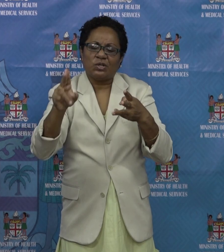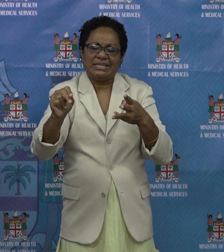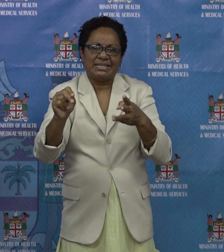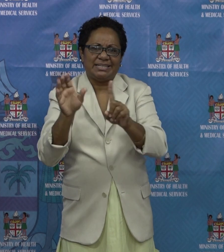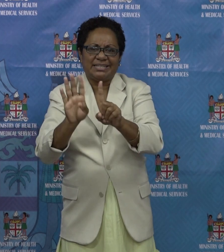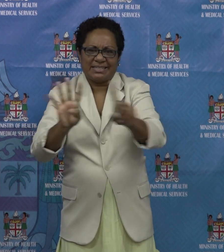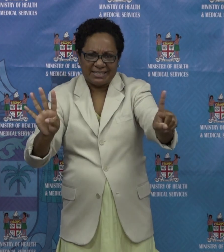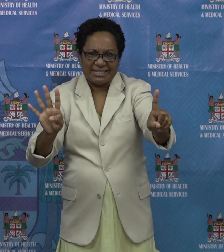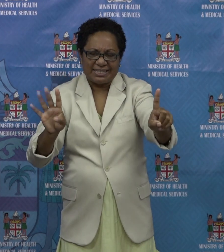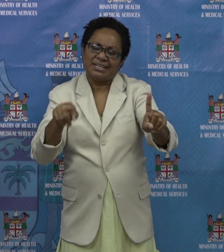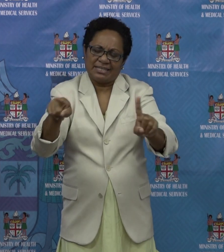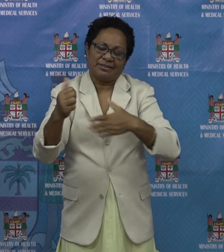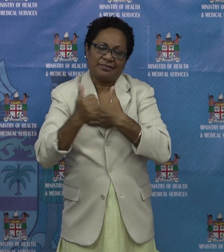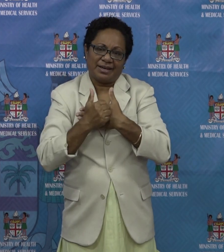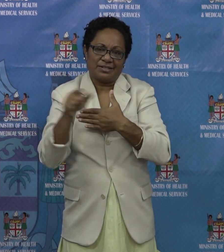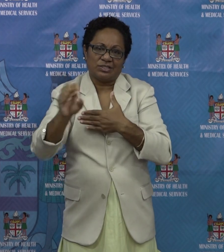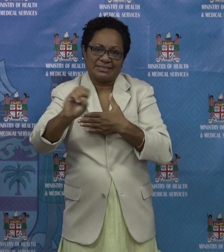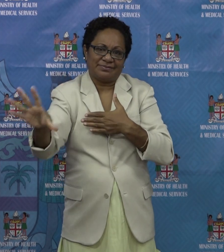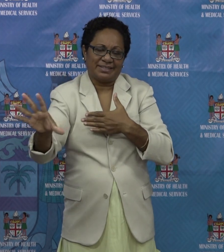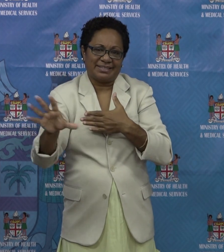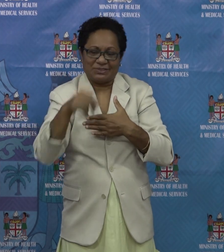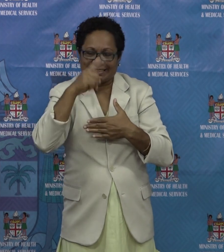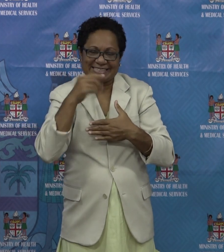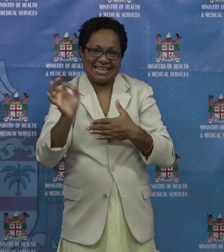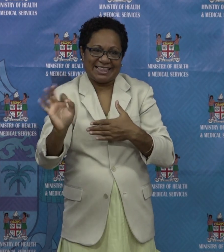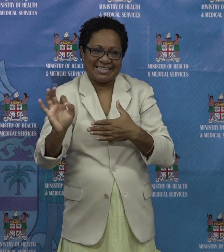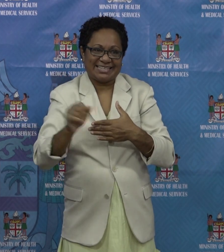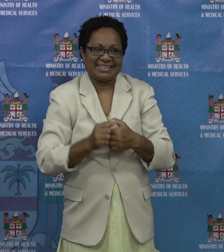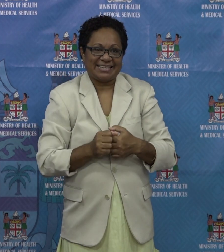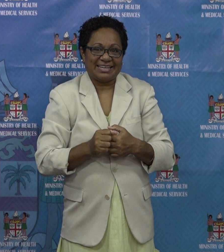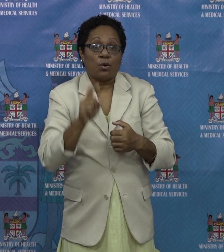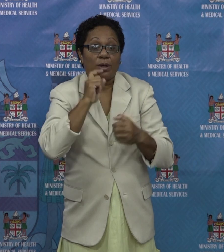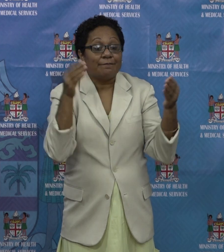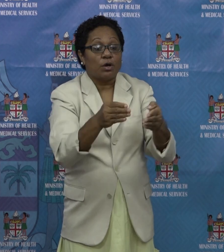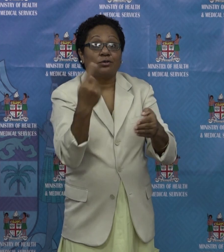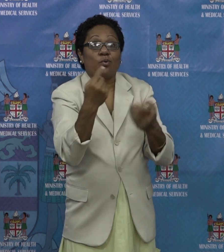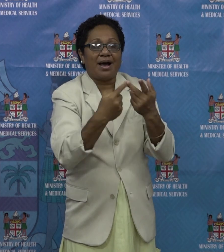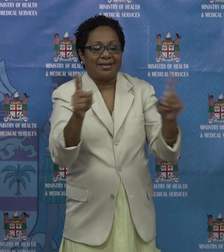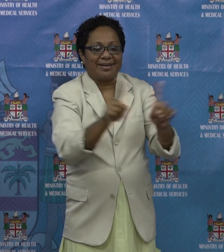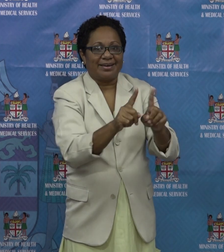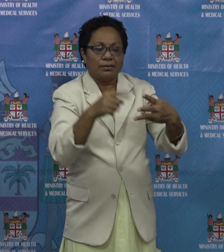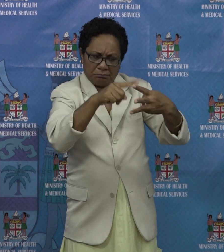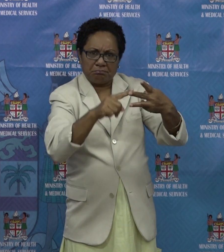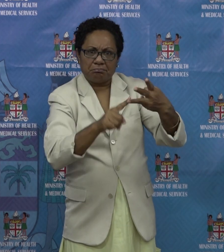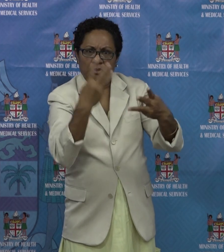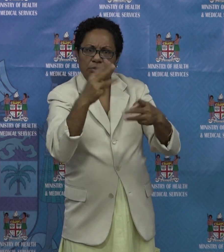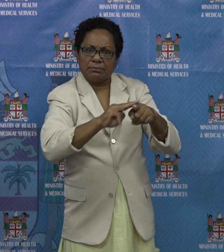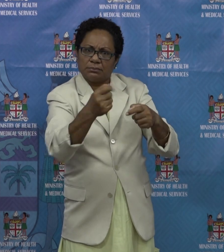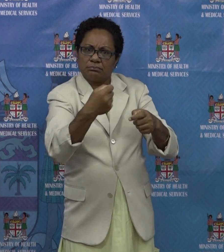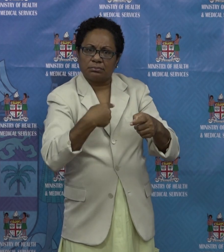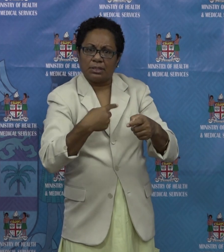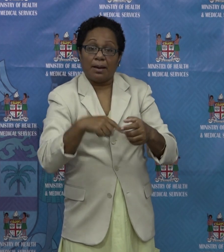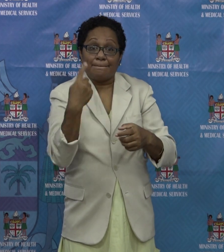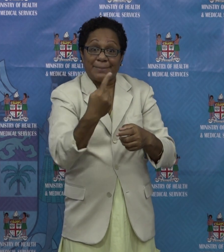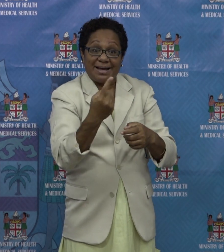we are going to go for those who we consider as contacts. Those were the 3 that I got. Of course, the text message that went to the